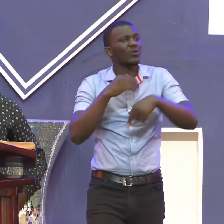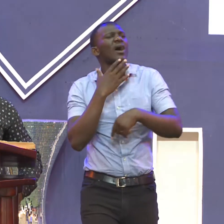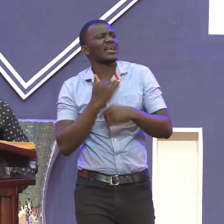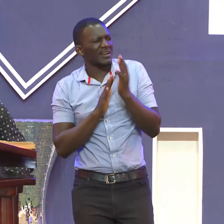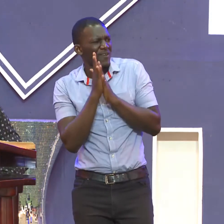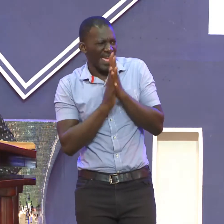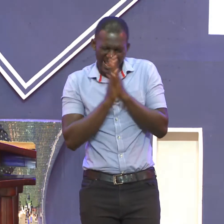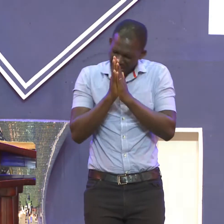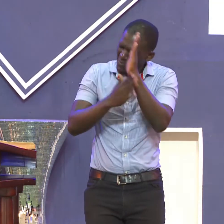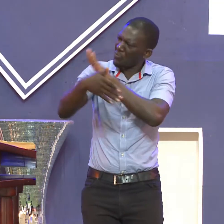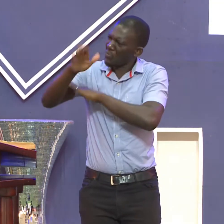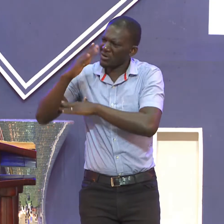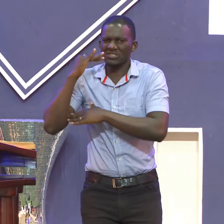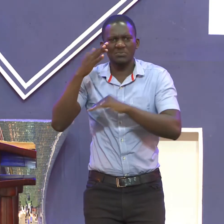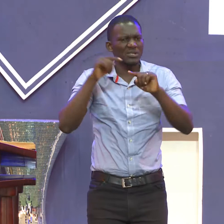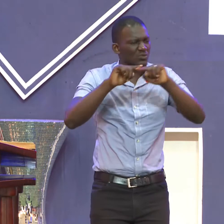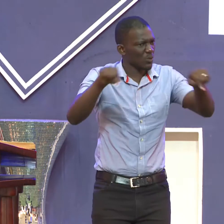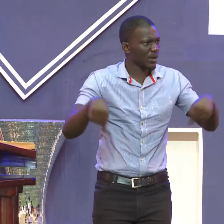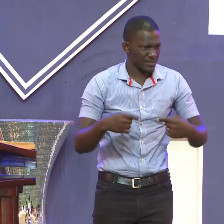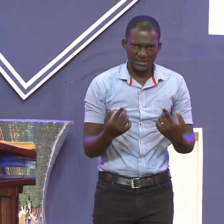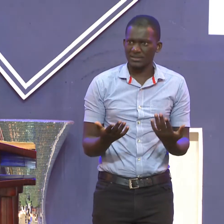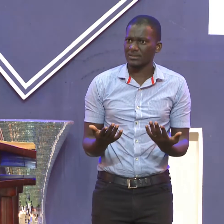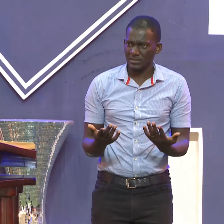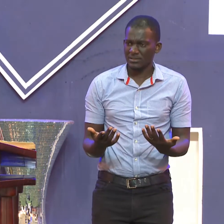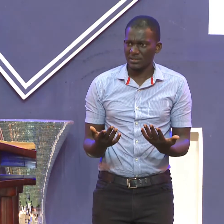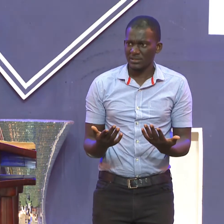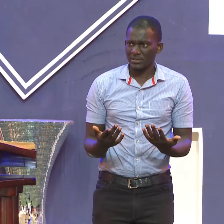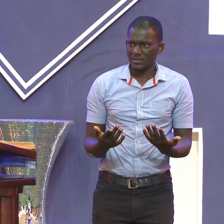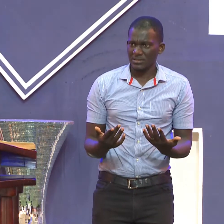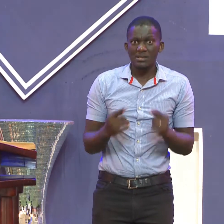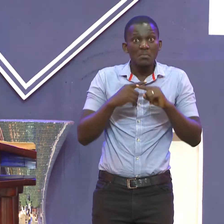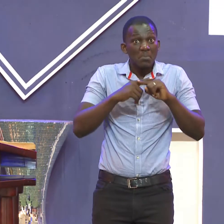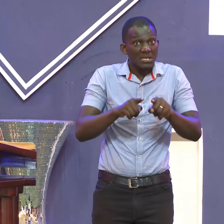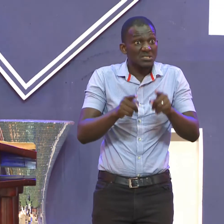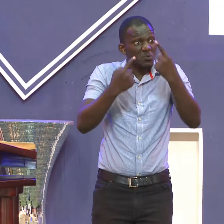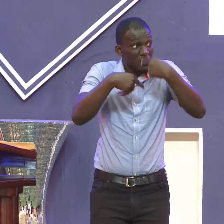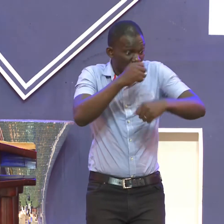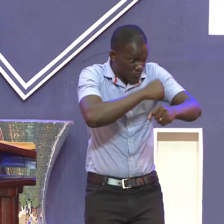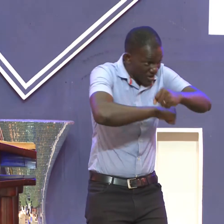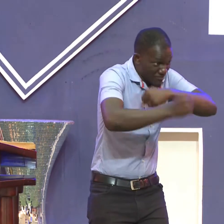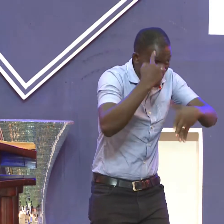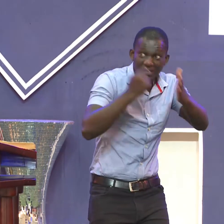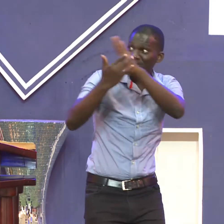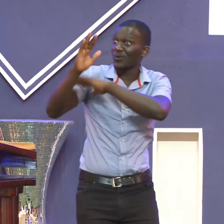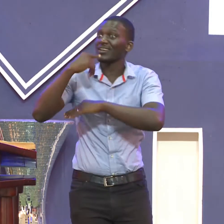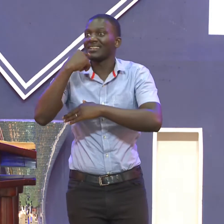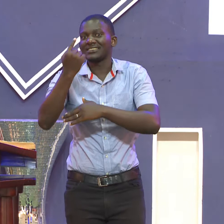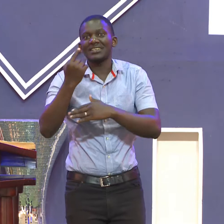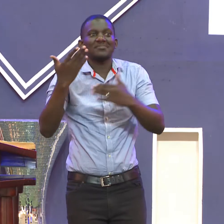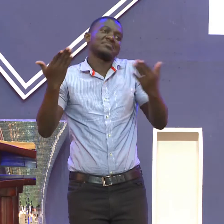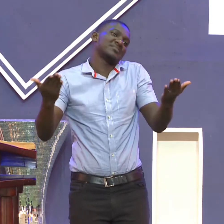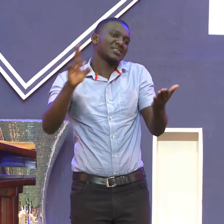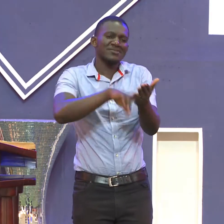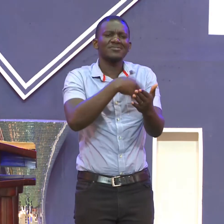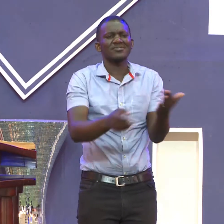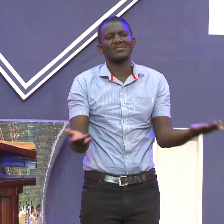Because we always yearn for the Lord to speak to us. And yet we do not